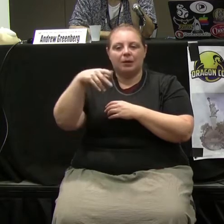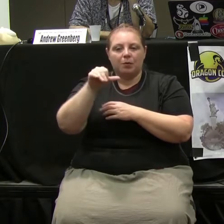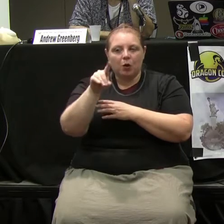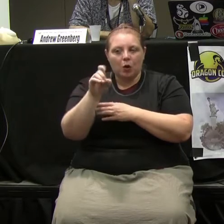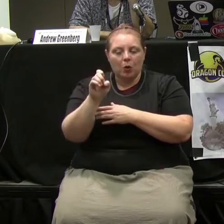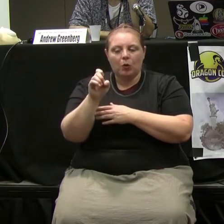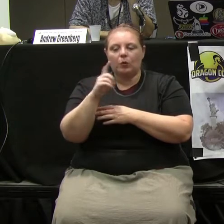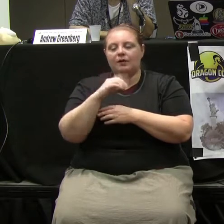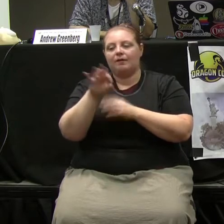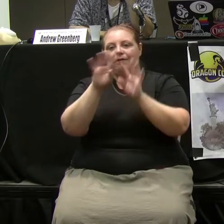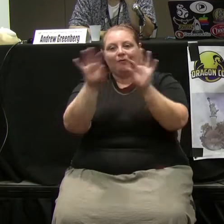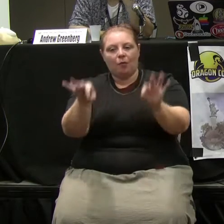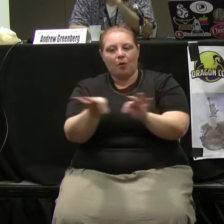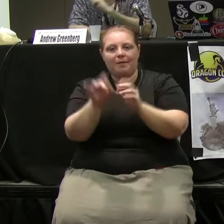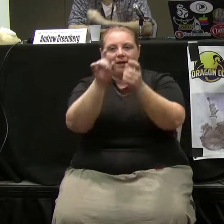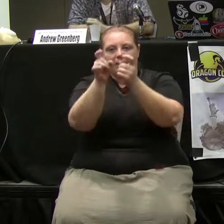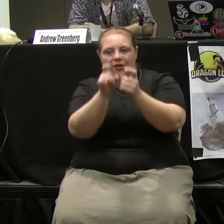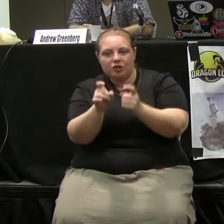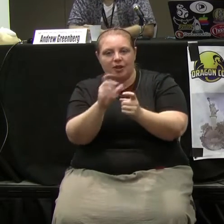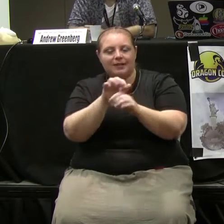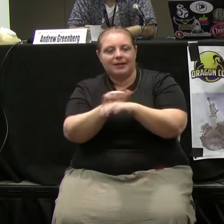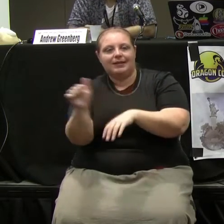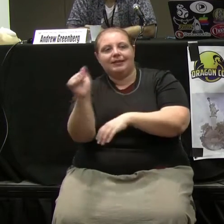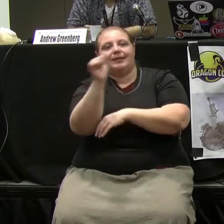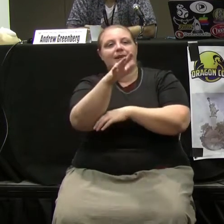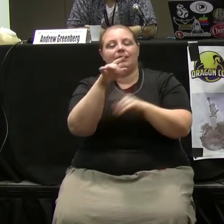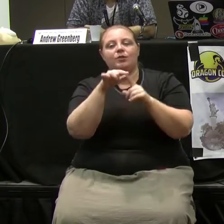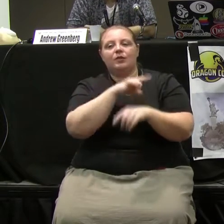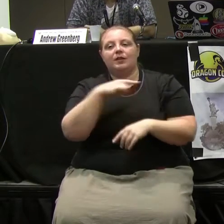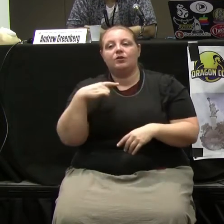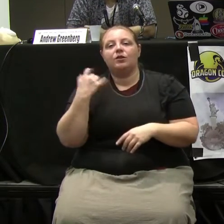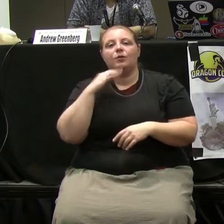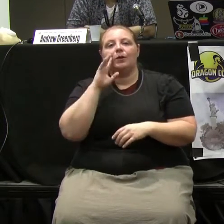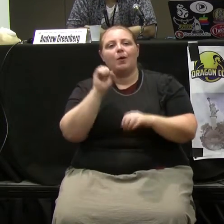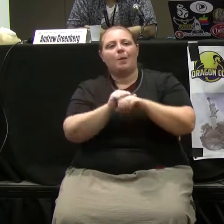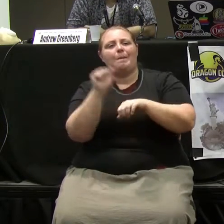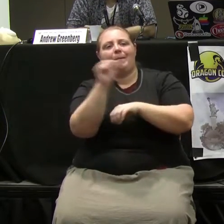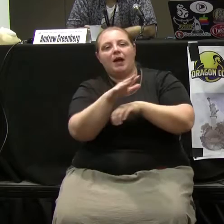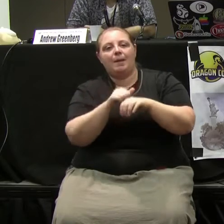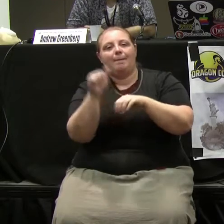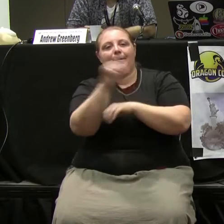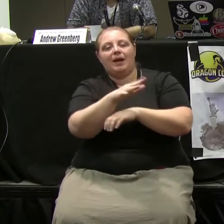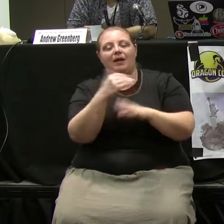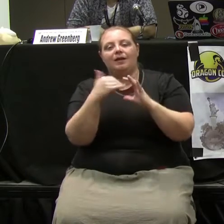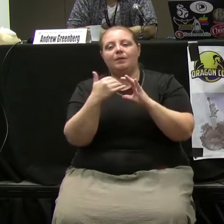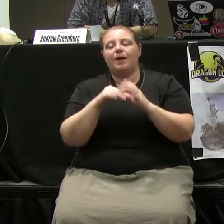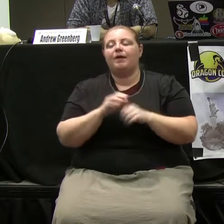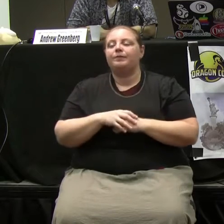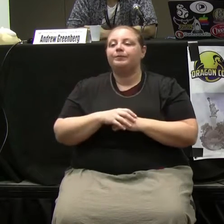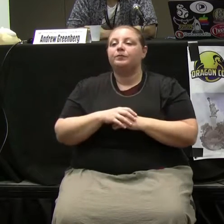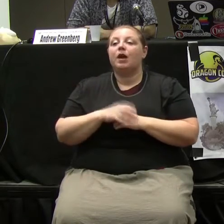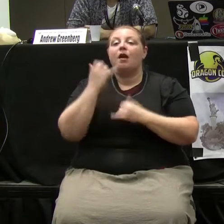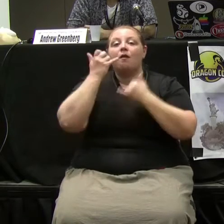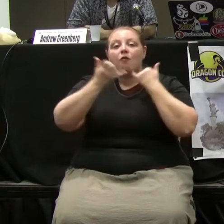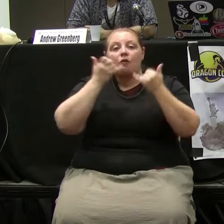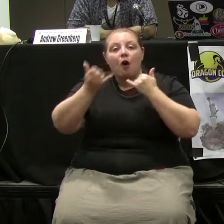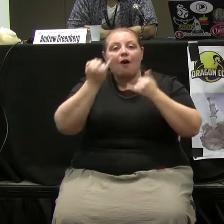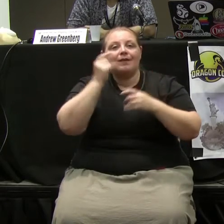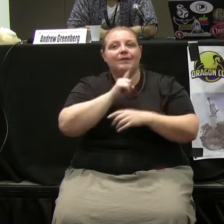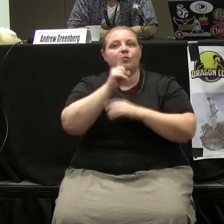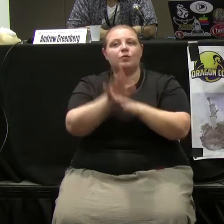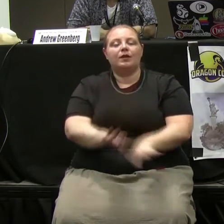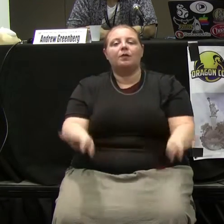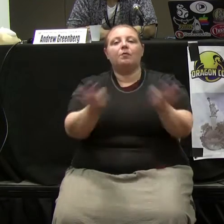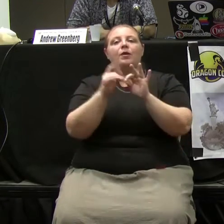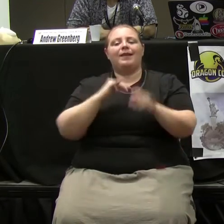like a form email that they can adjust, and that goes to them. And we'll blast legislators that way. We have call tools when things are really urgent, where